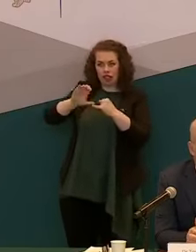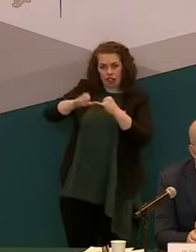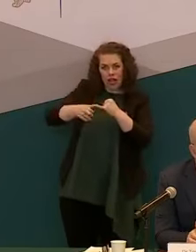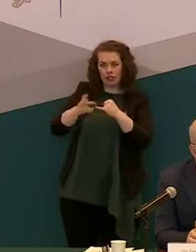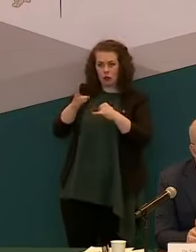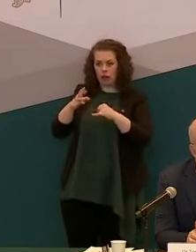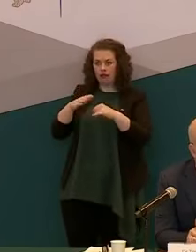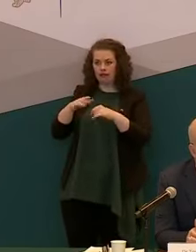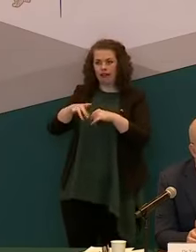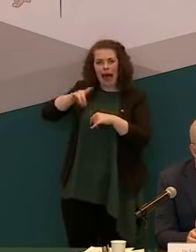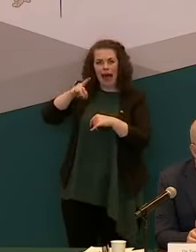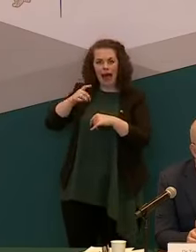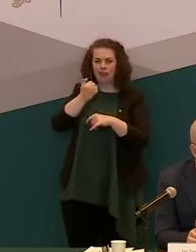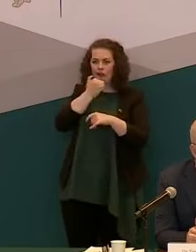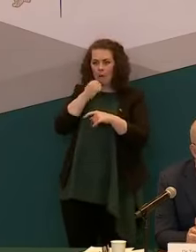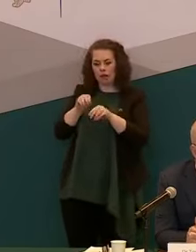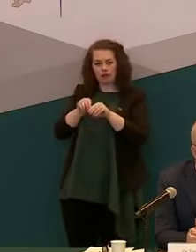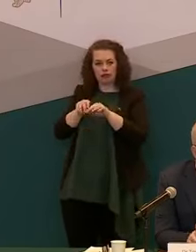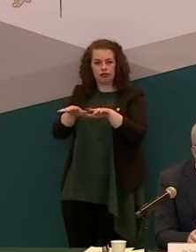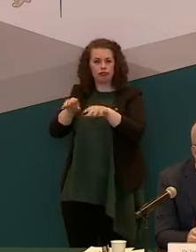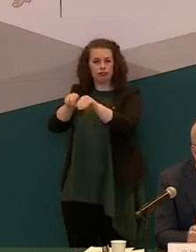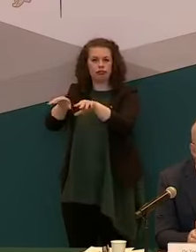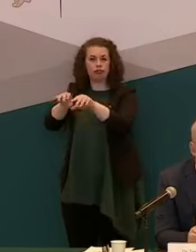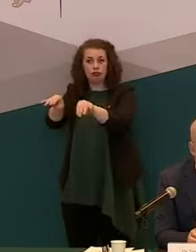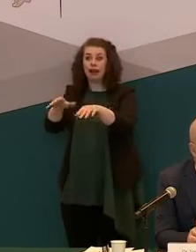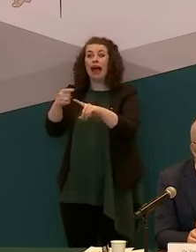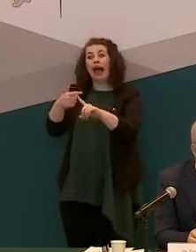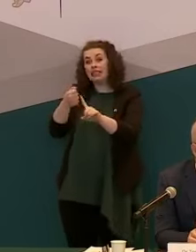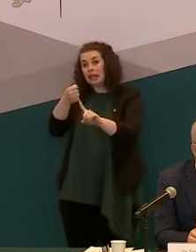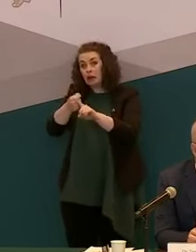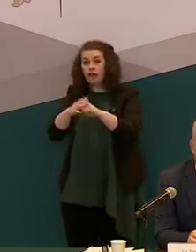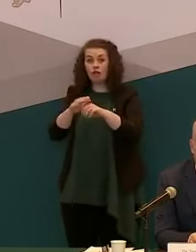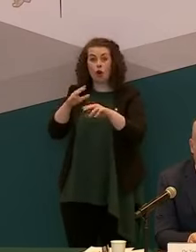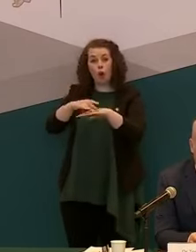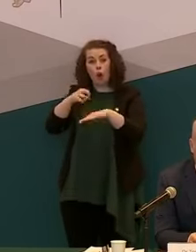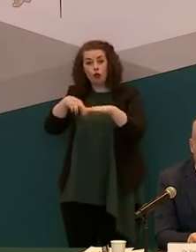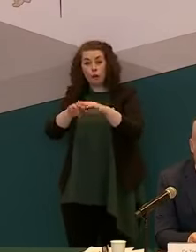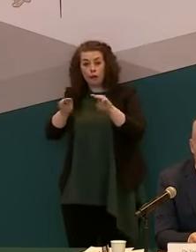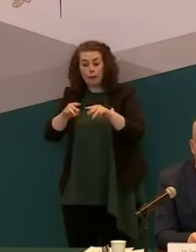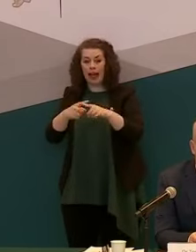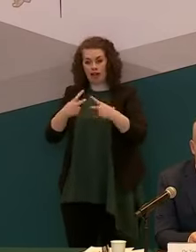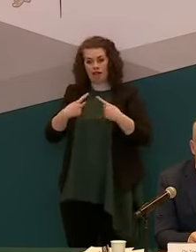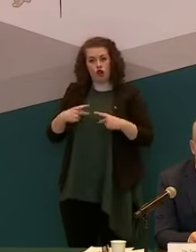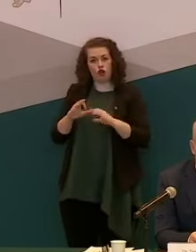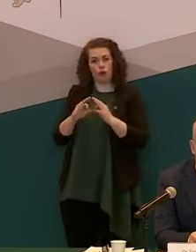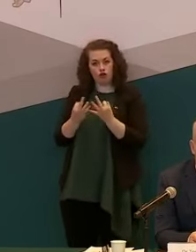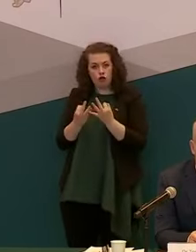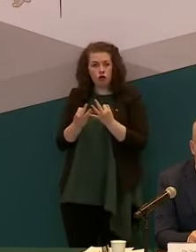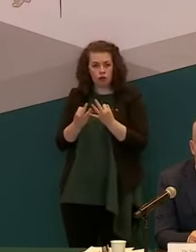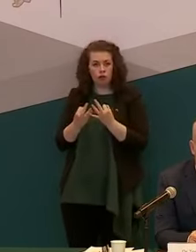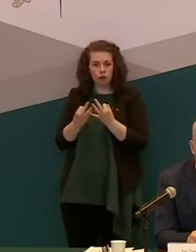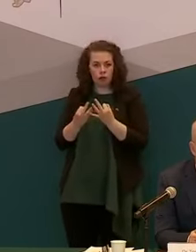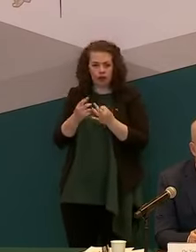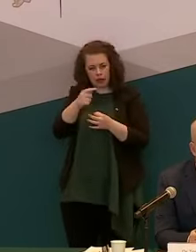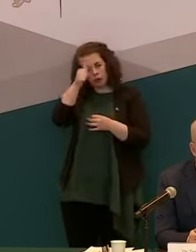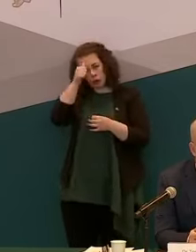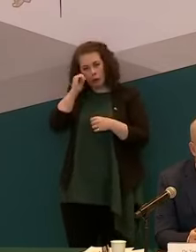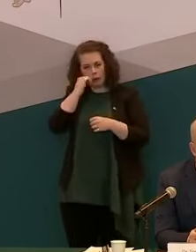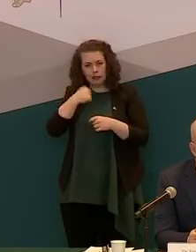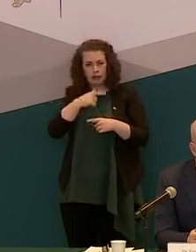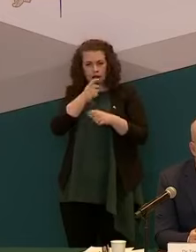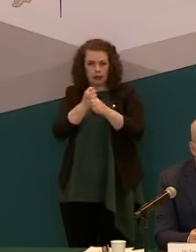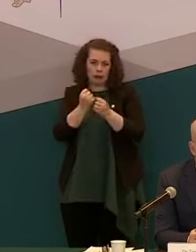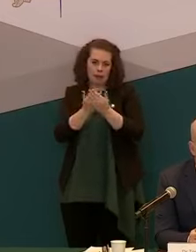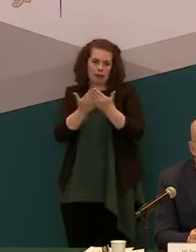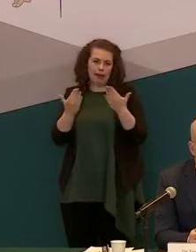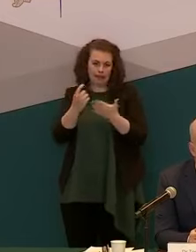and also for the impact of that infection for people who are older and belong to the vulnerable groups that we've identified, and we've been identified from the beginning. That's why some of the measures